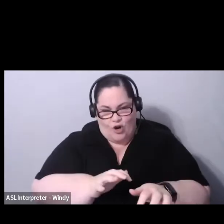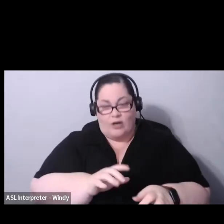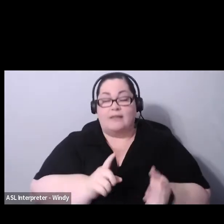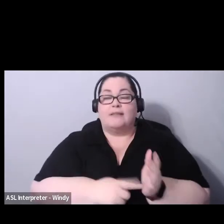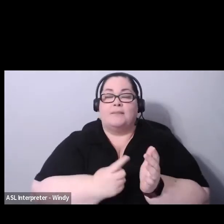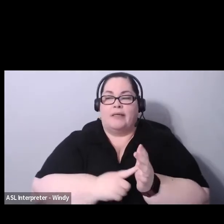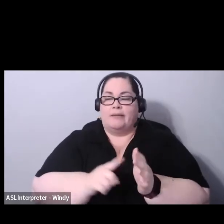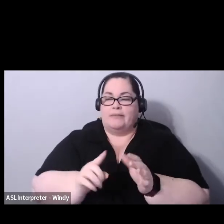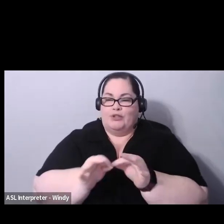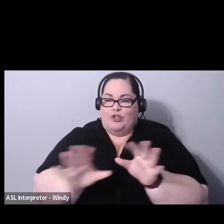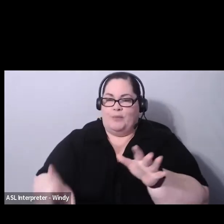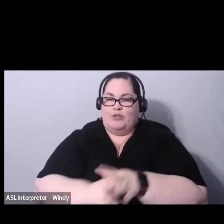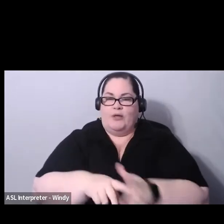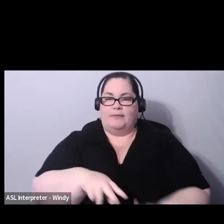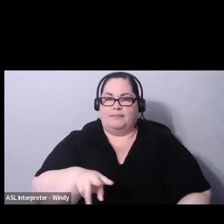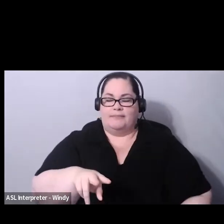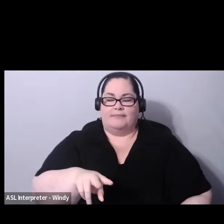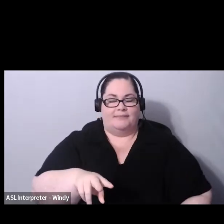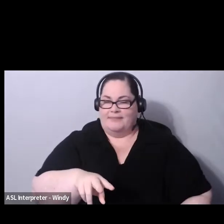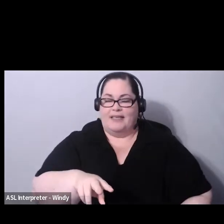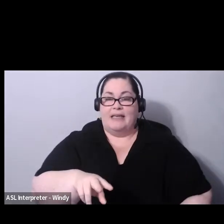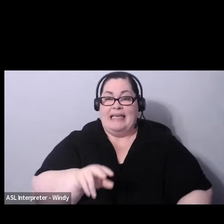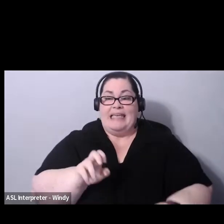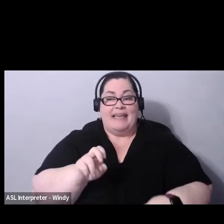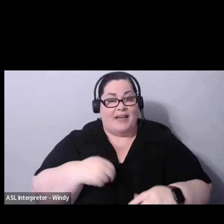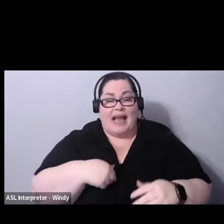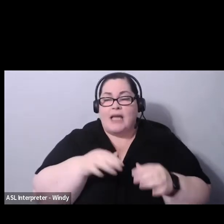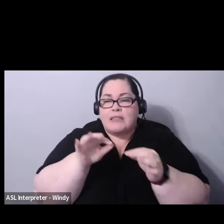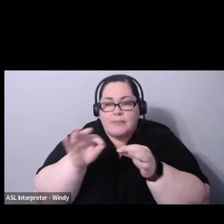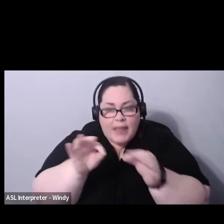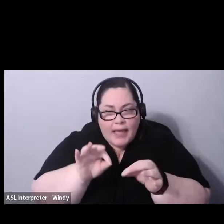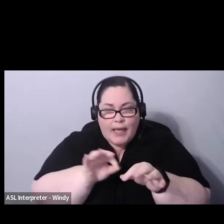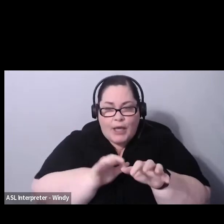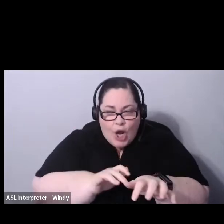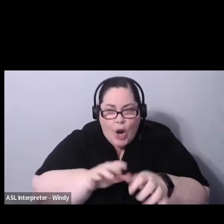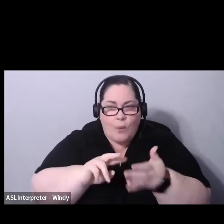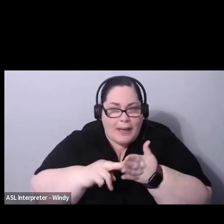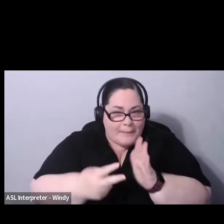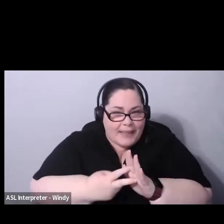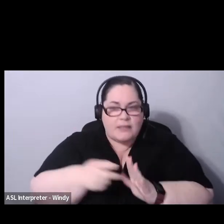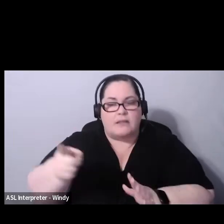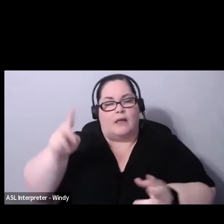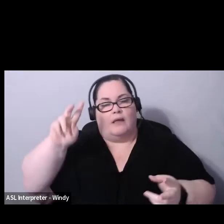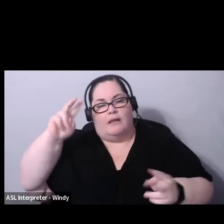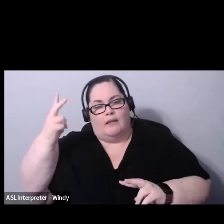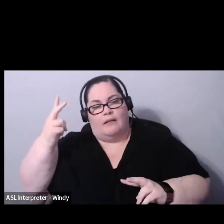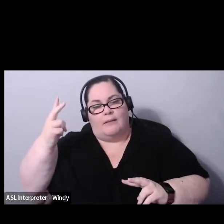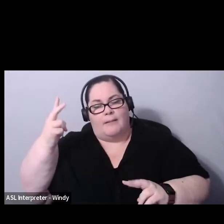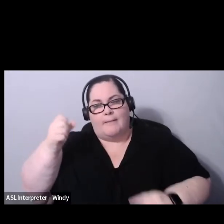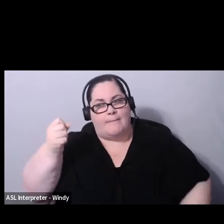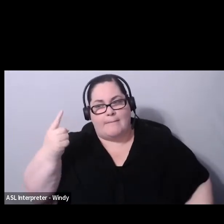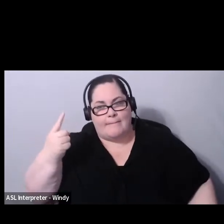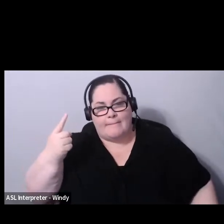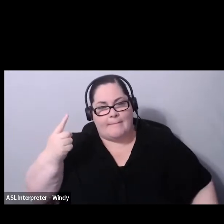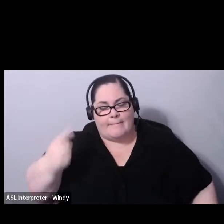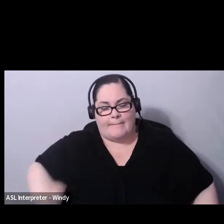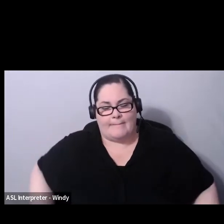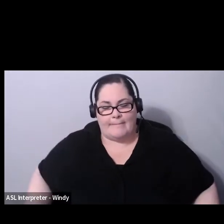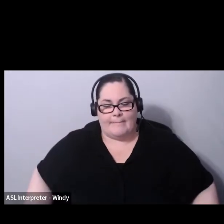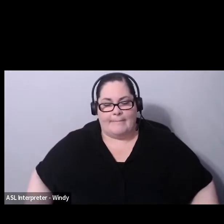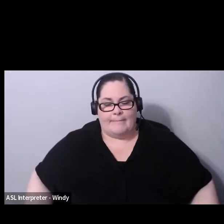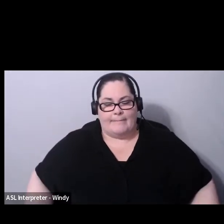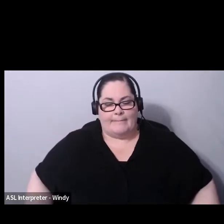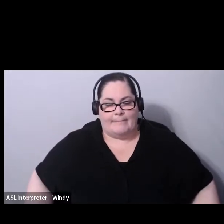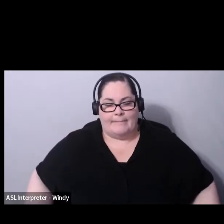up. Unfortunately, even when I explain what CART is, there's a misunderstanding and